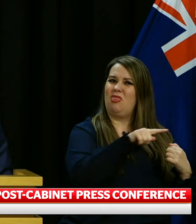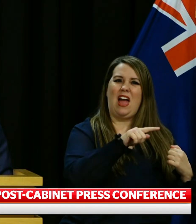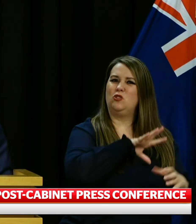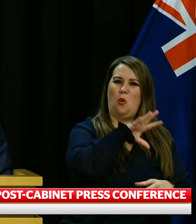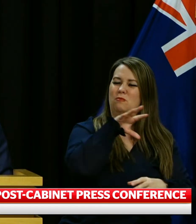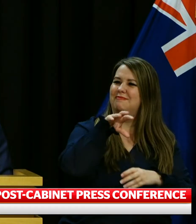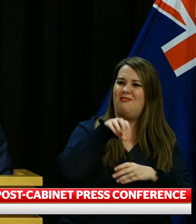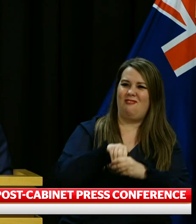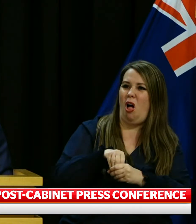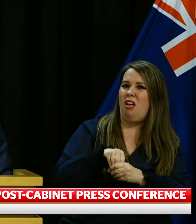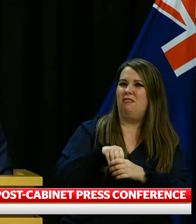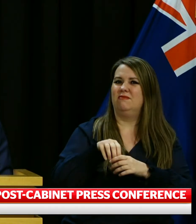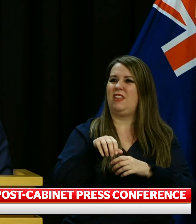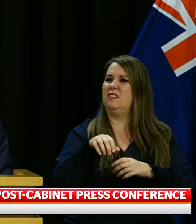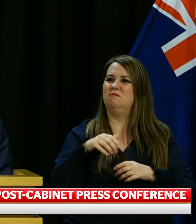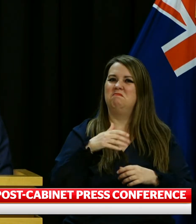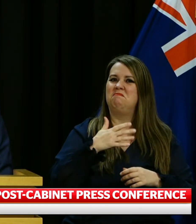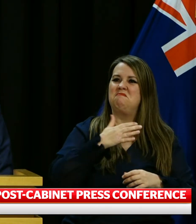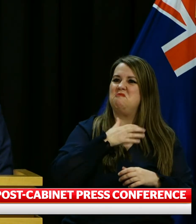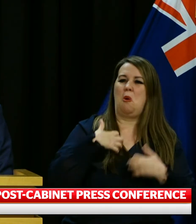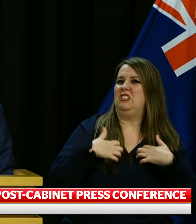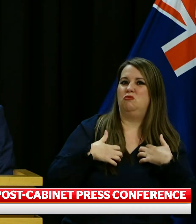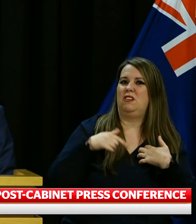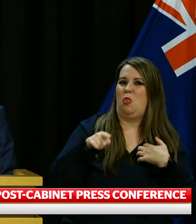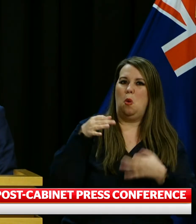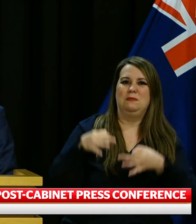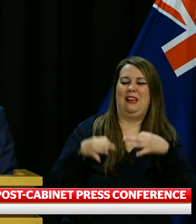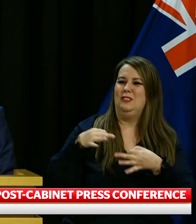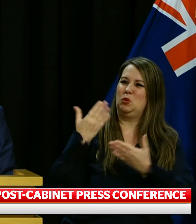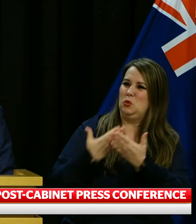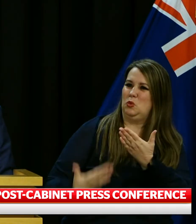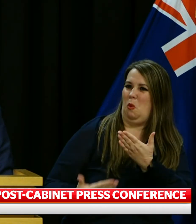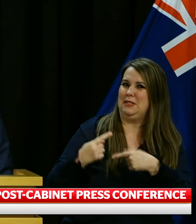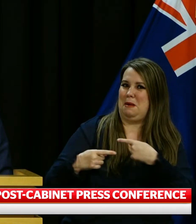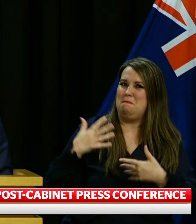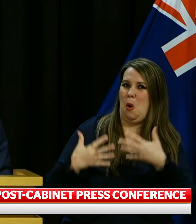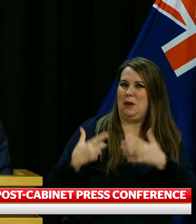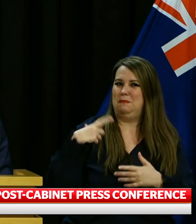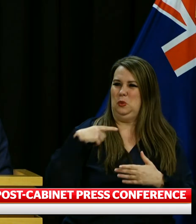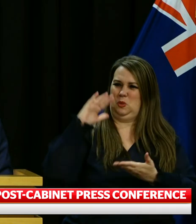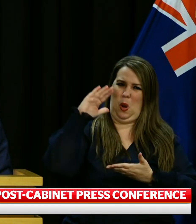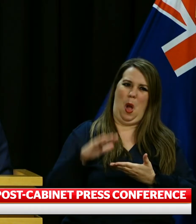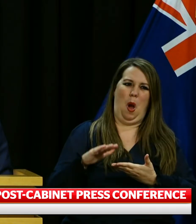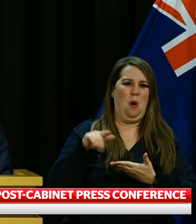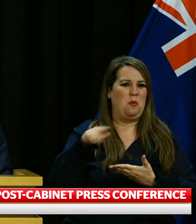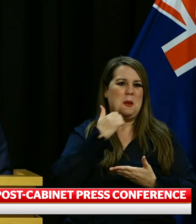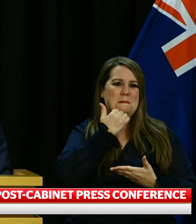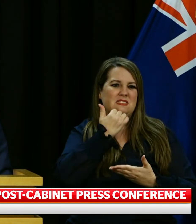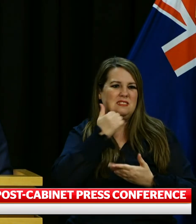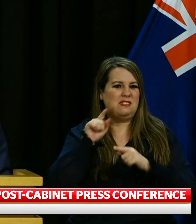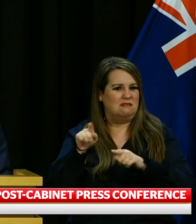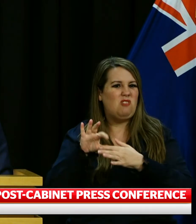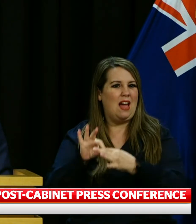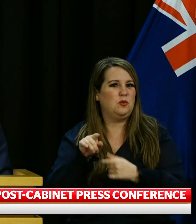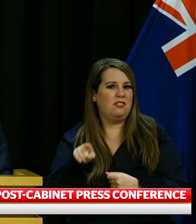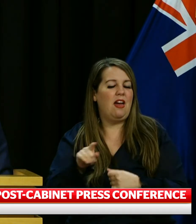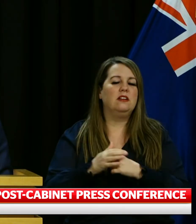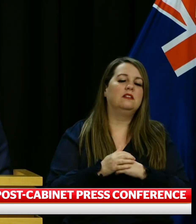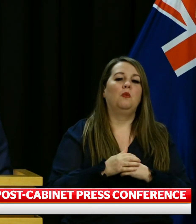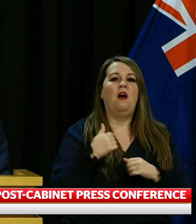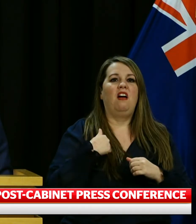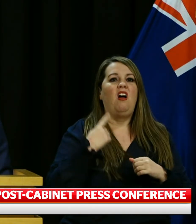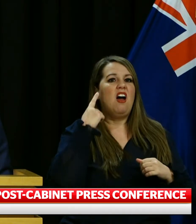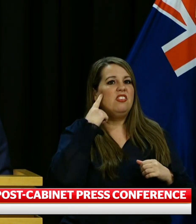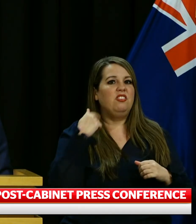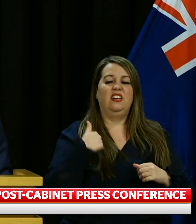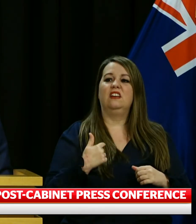or what's your view on that, I guess? I think what it says is that New Zealanders want to know that the government is focused on the most important issues facing them at the moment, which